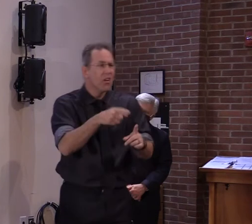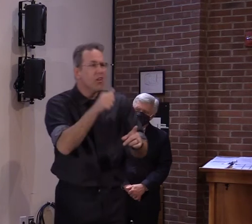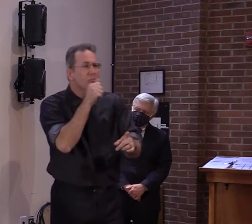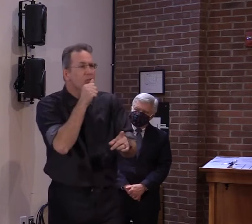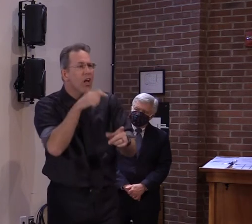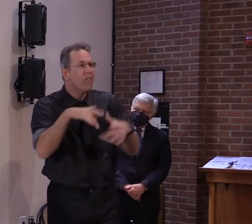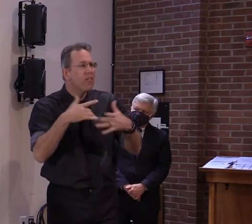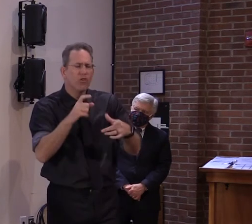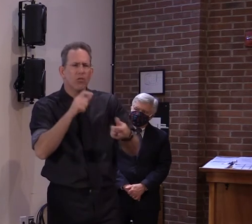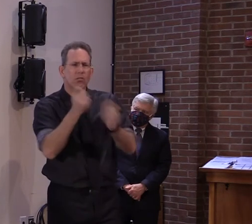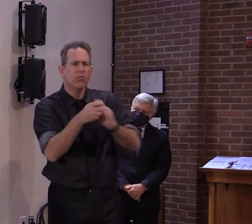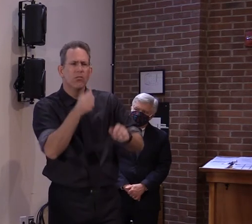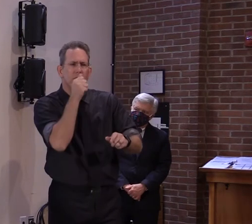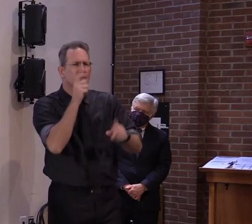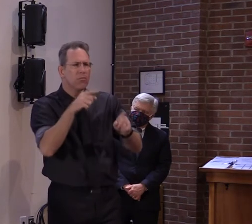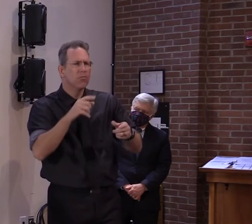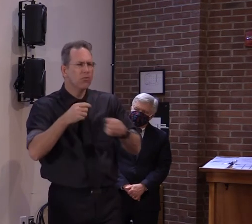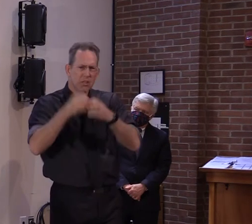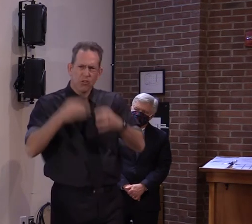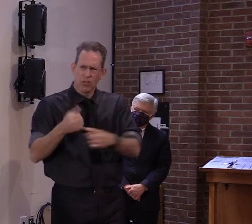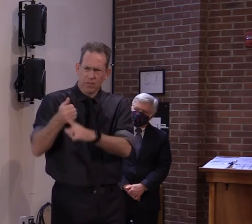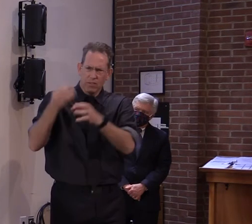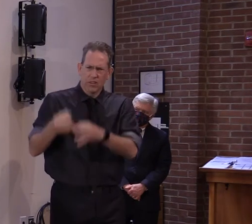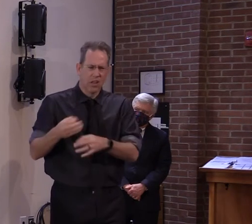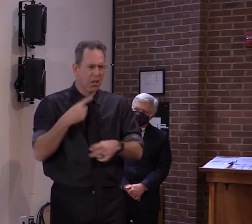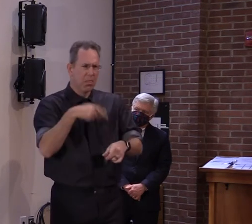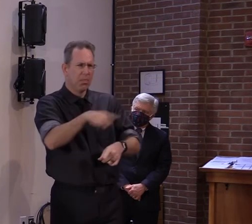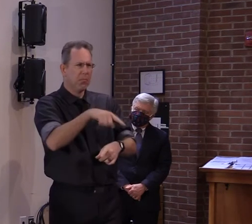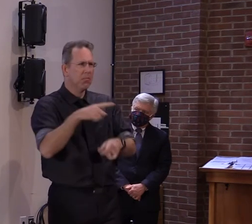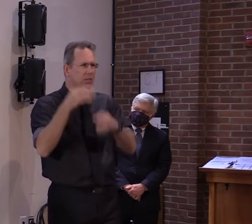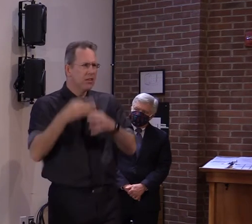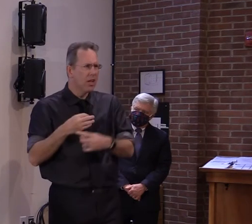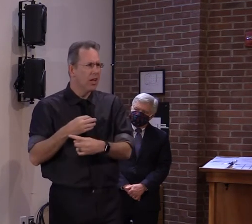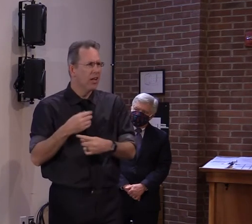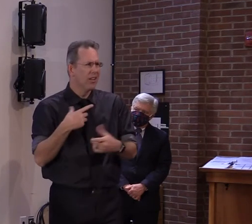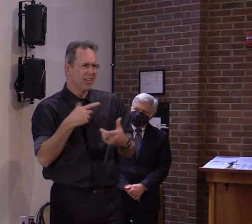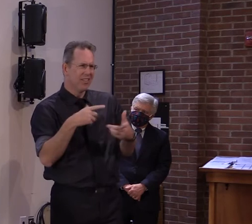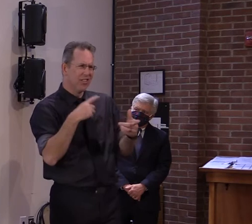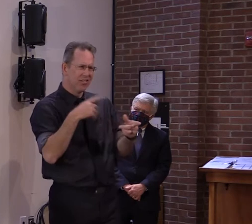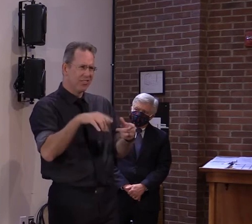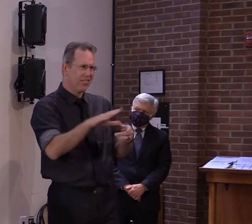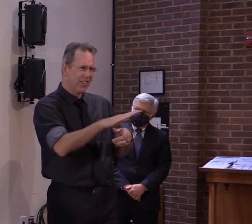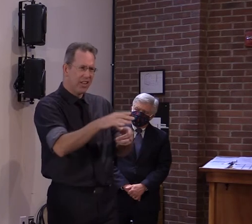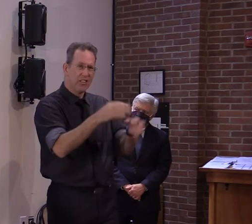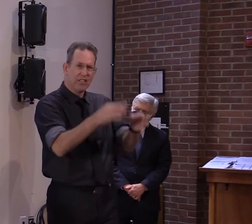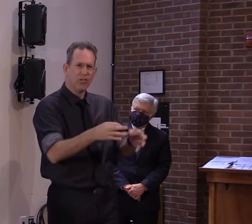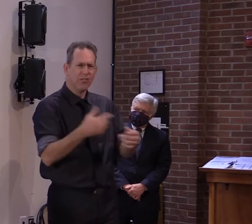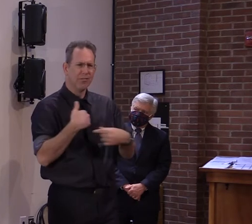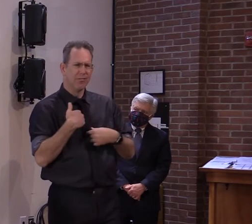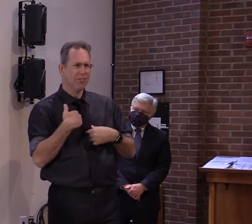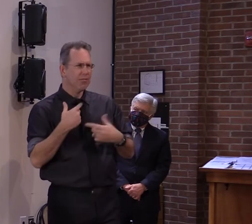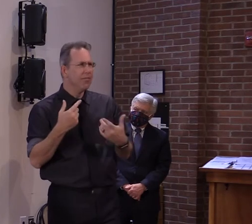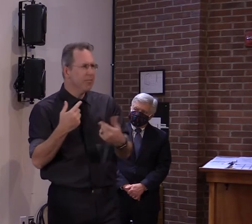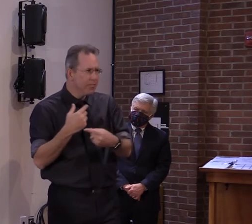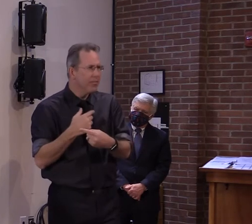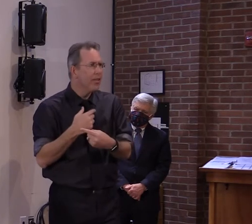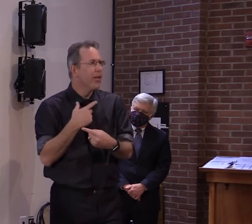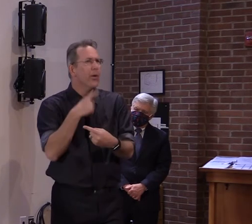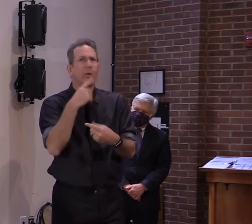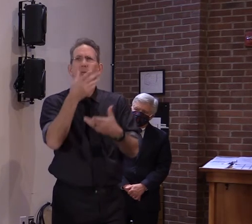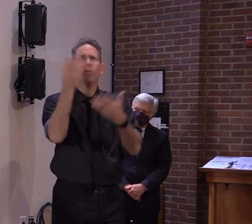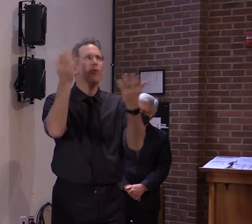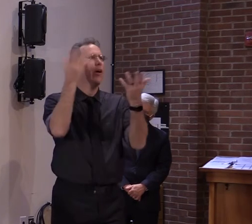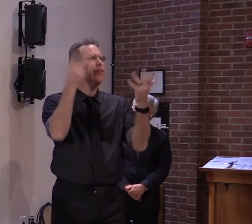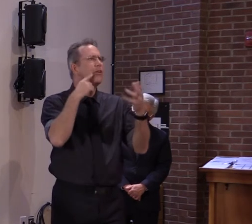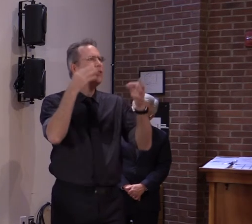they want to go to that pharmacy or move to somewhere else? Shouldn't it be the Vermonter and not who knows who